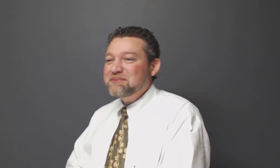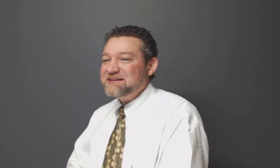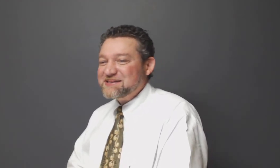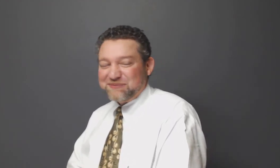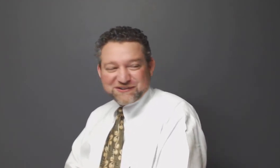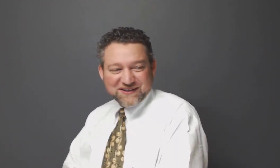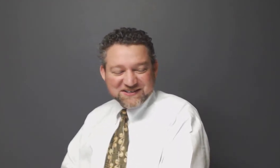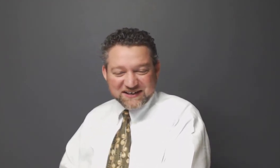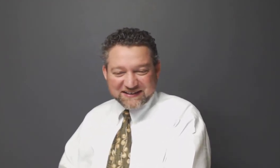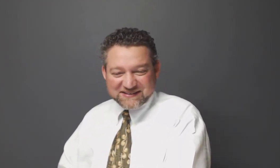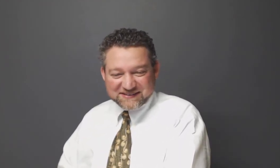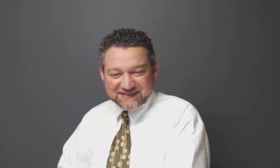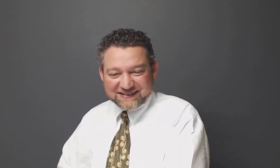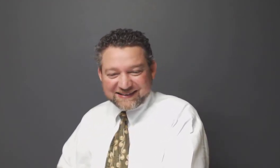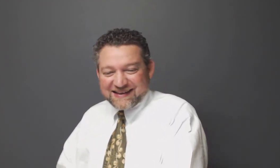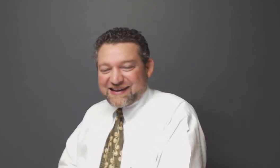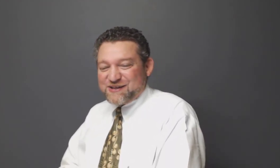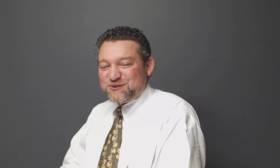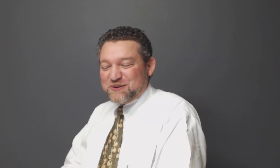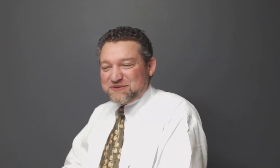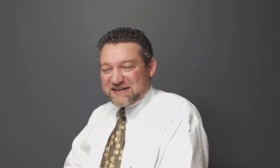But something's going to change. In Psalms